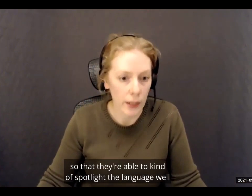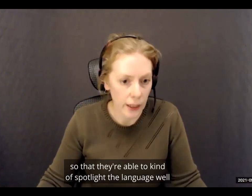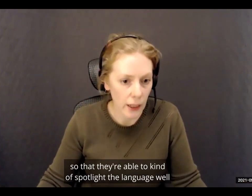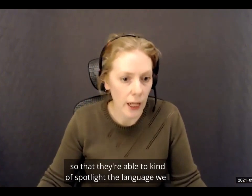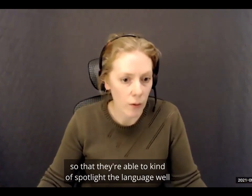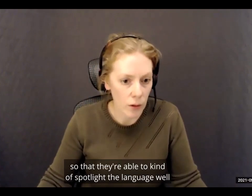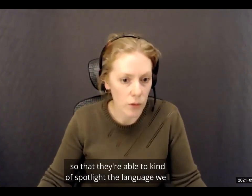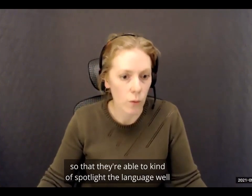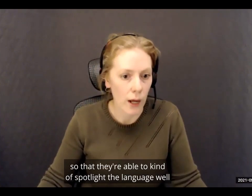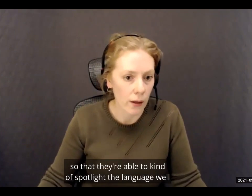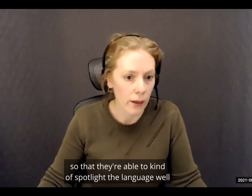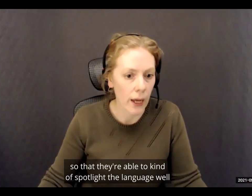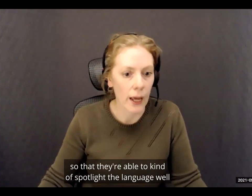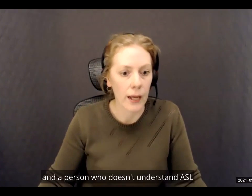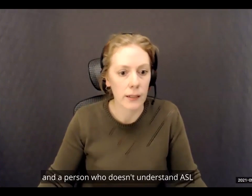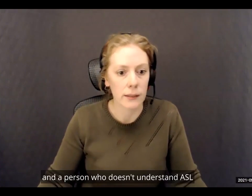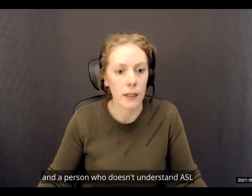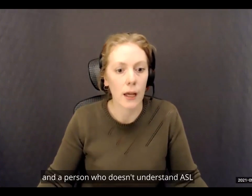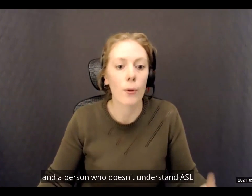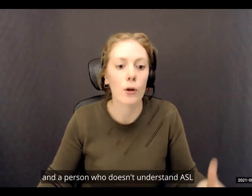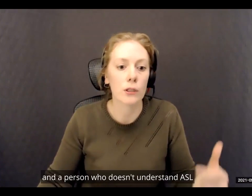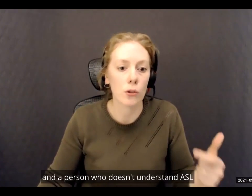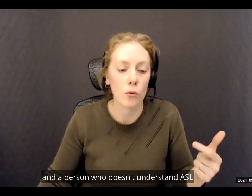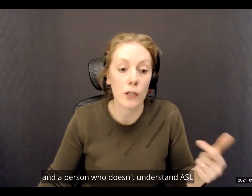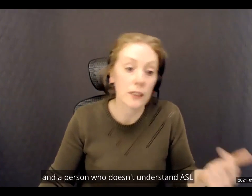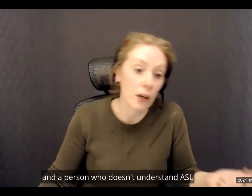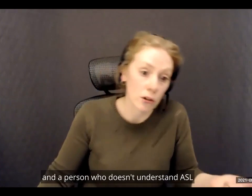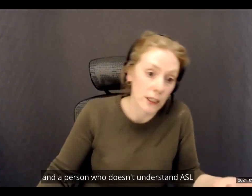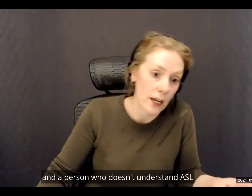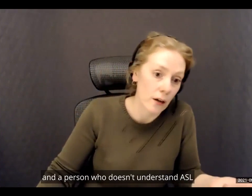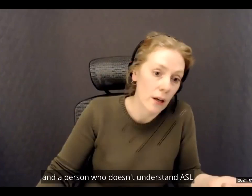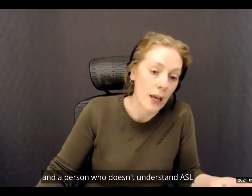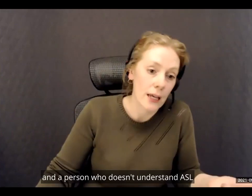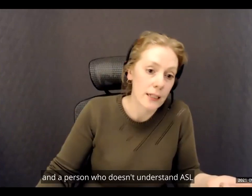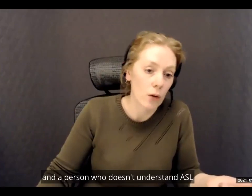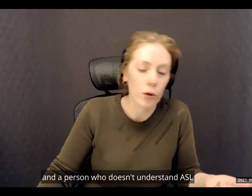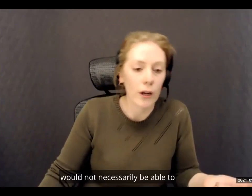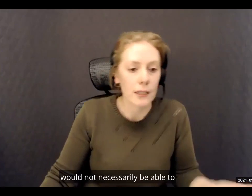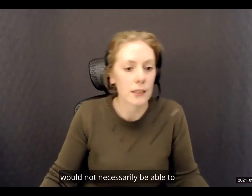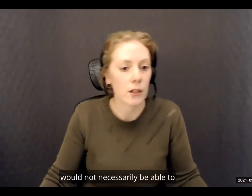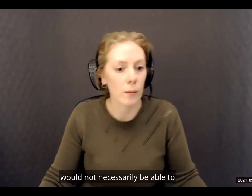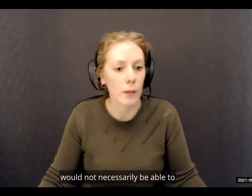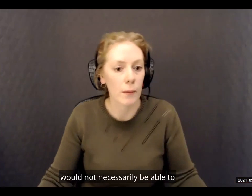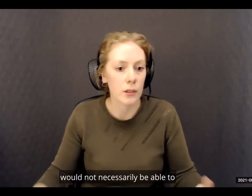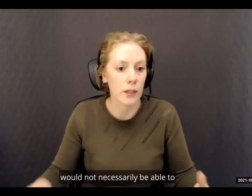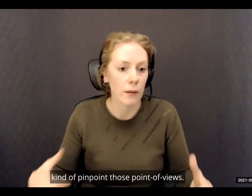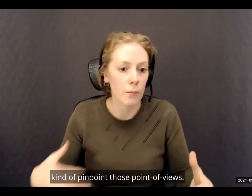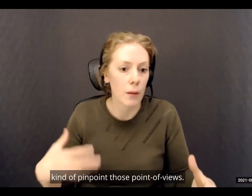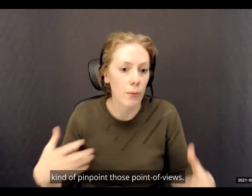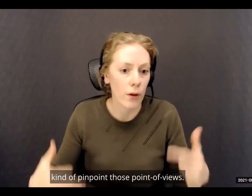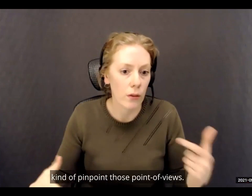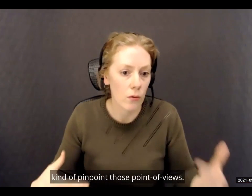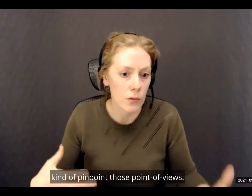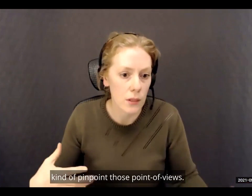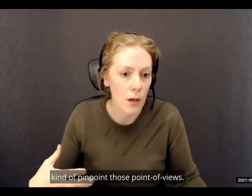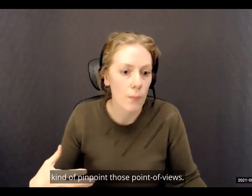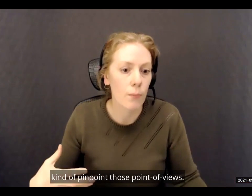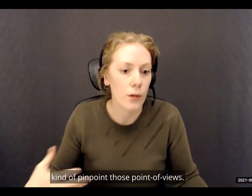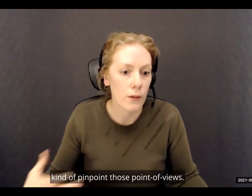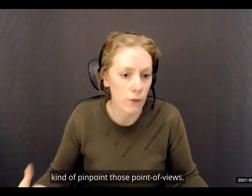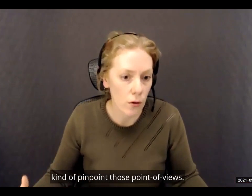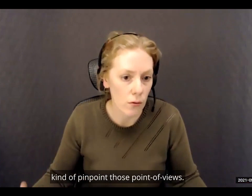kind of spotlight the language well. And a person who doesn't understand ASL would not necessarily be able to kind of pinpoint